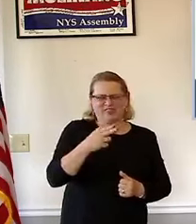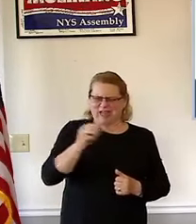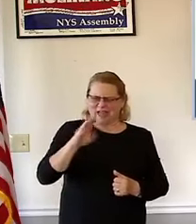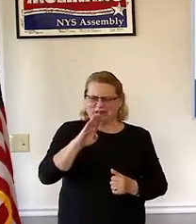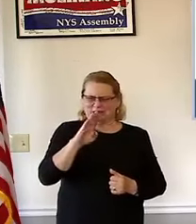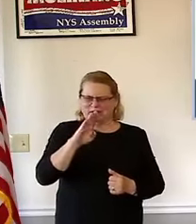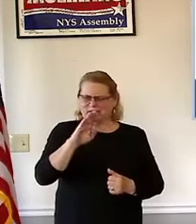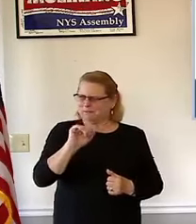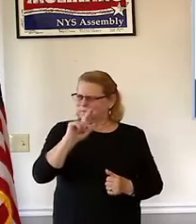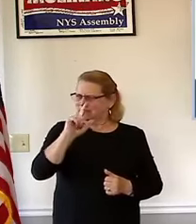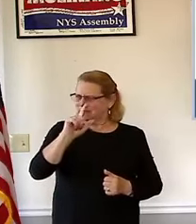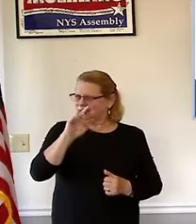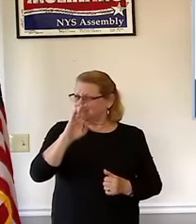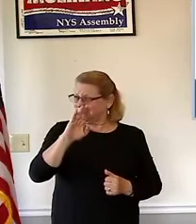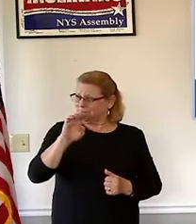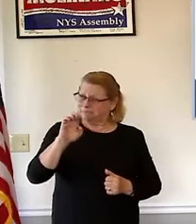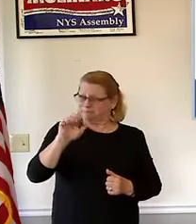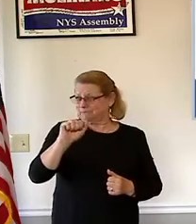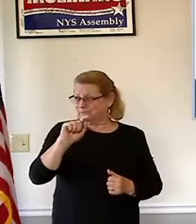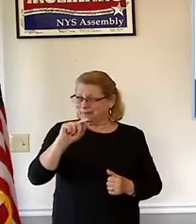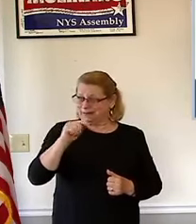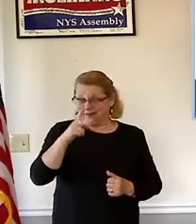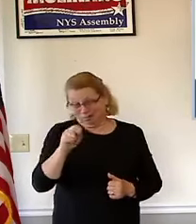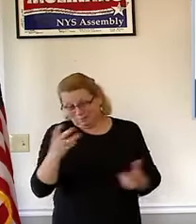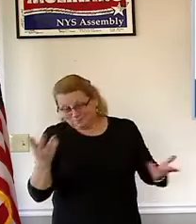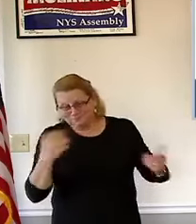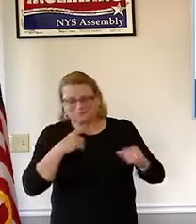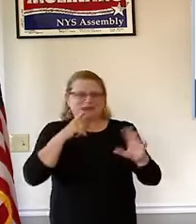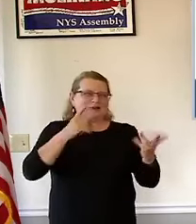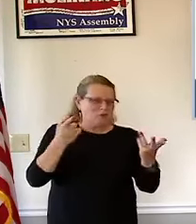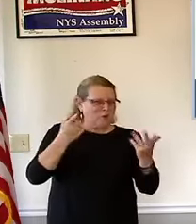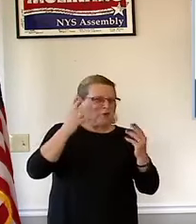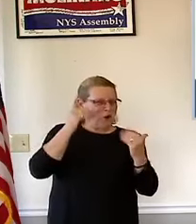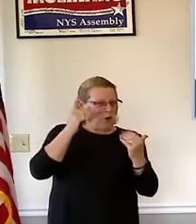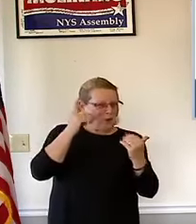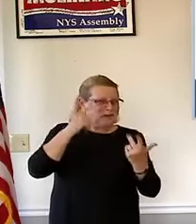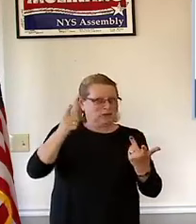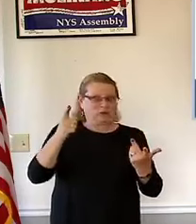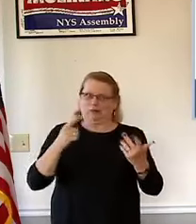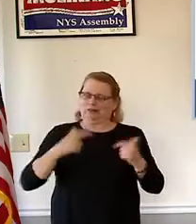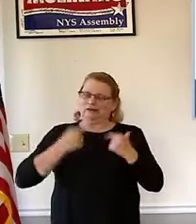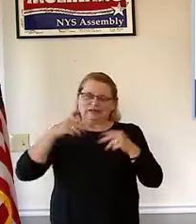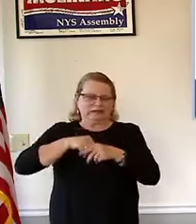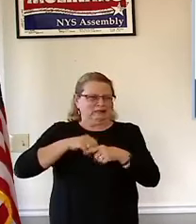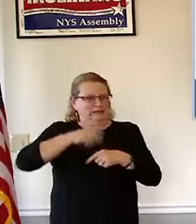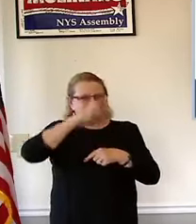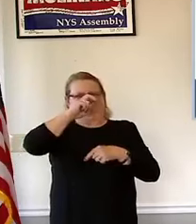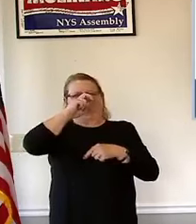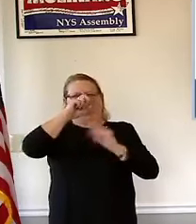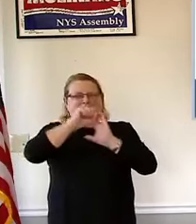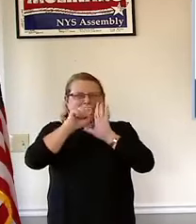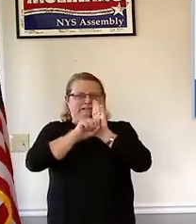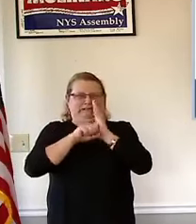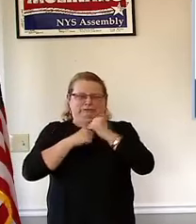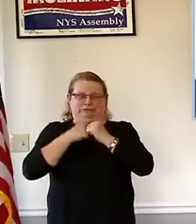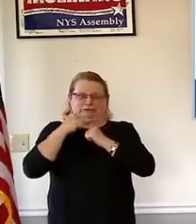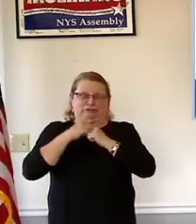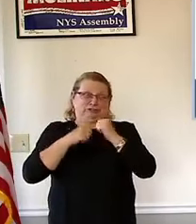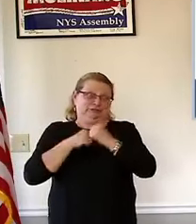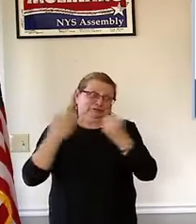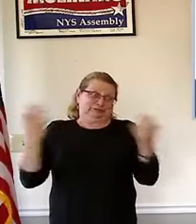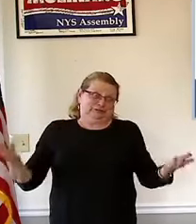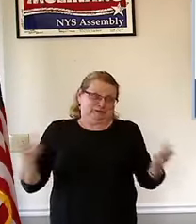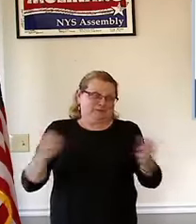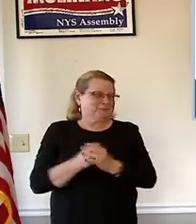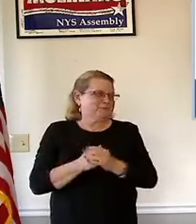So we're trying to be as helpful as we can. We're living within this strict state structure. Yvette asked, is Department of Community and